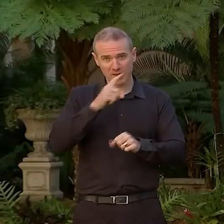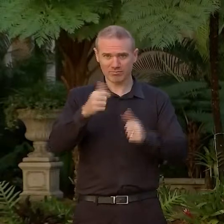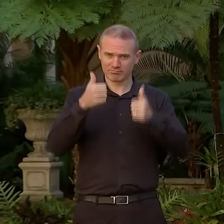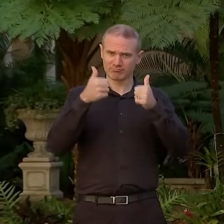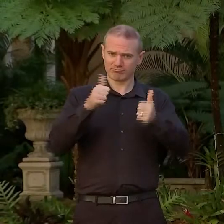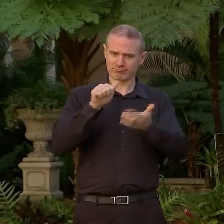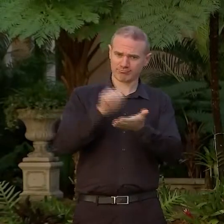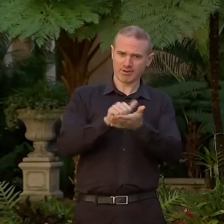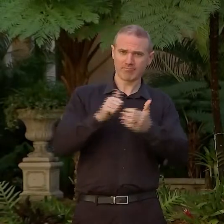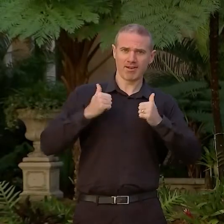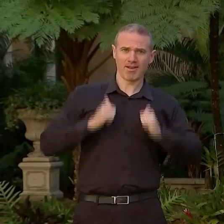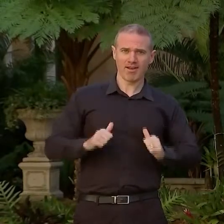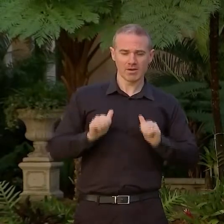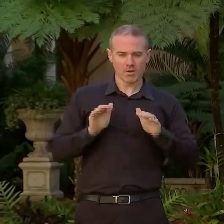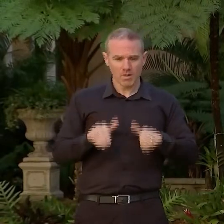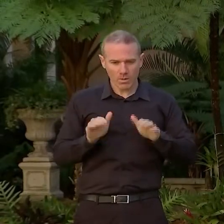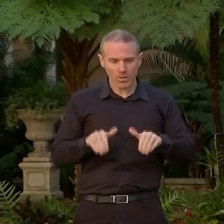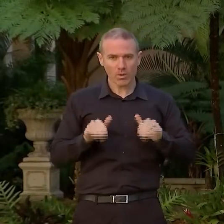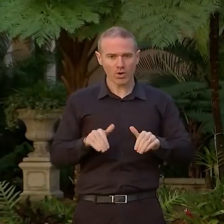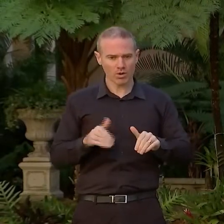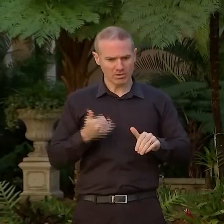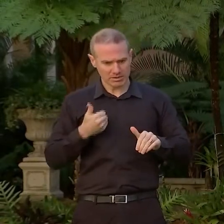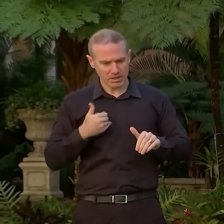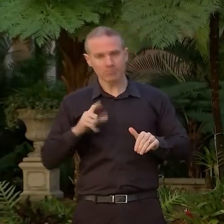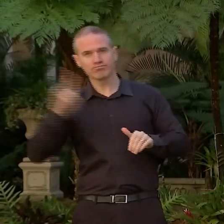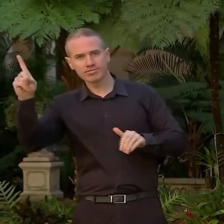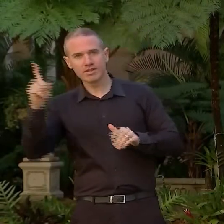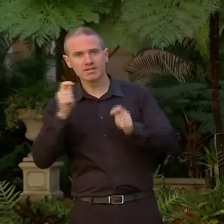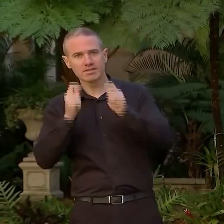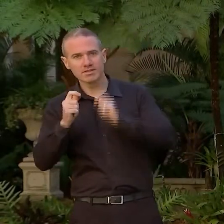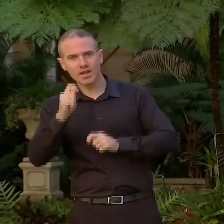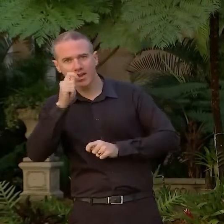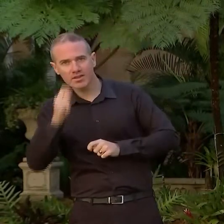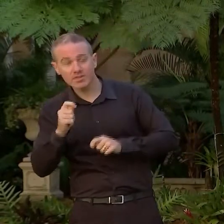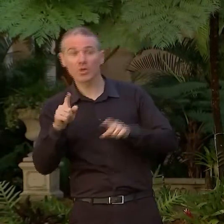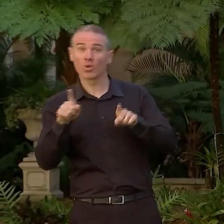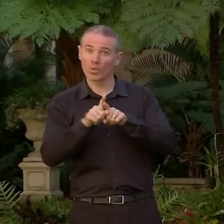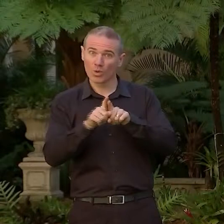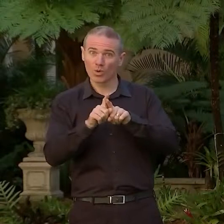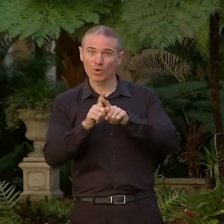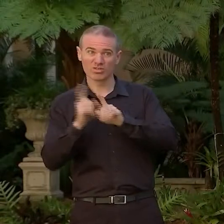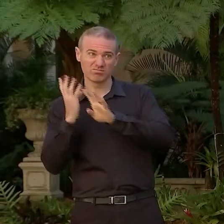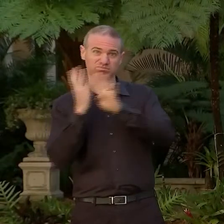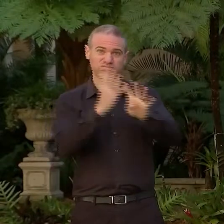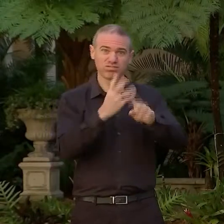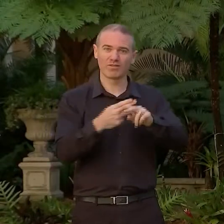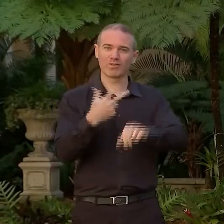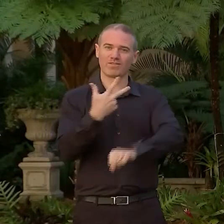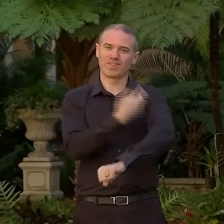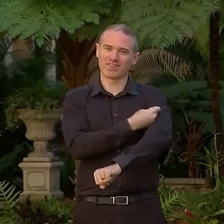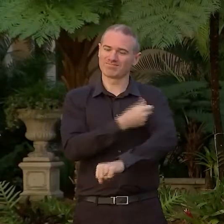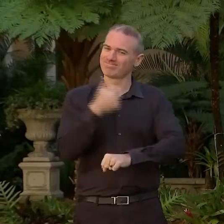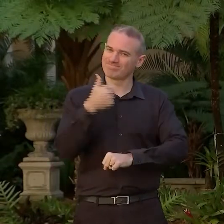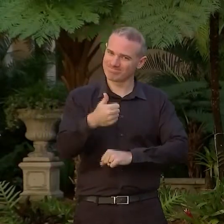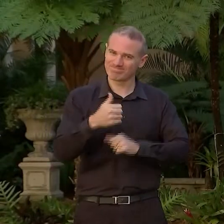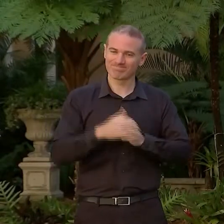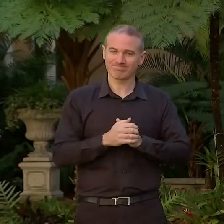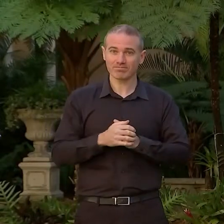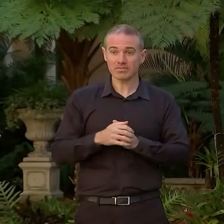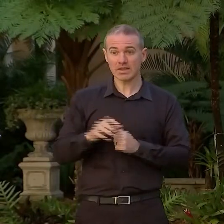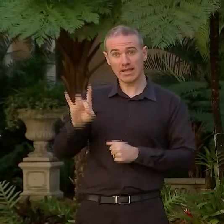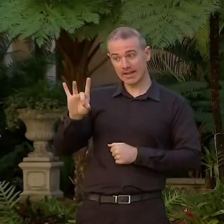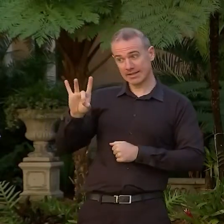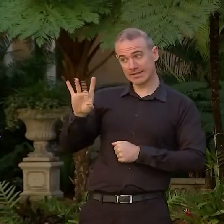at home, going out and getting tested, and of course also coming out and getting vaccinated. To know that 8 of the 10